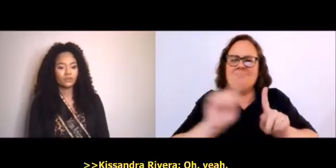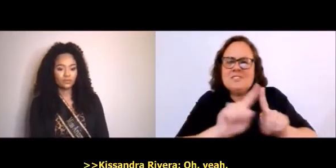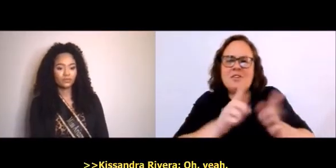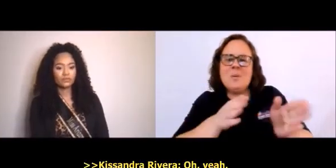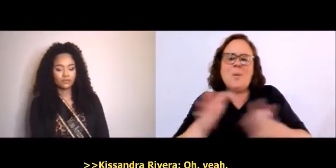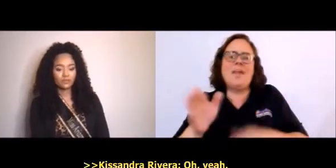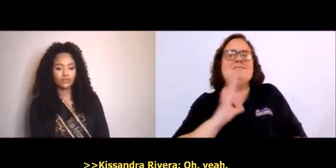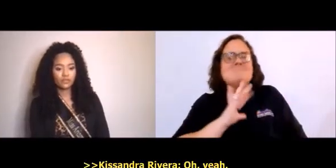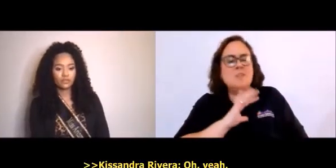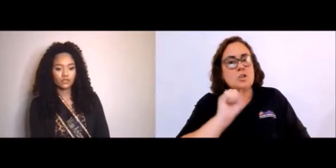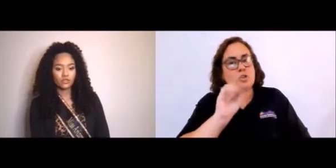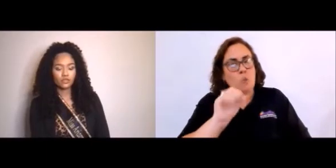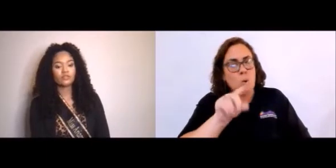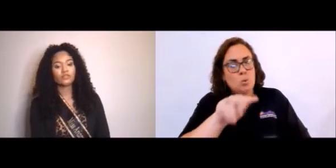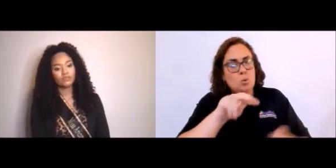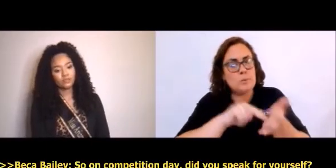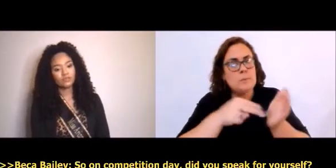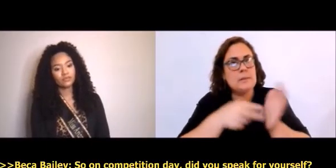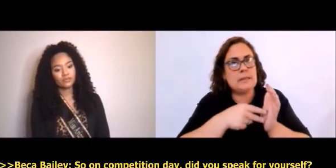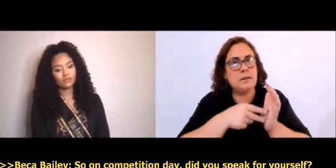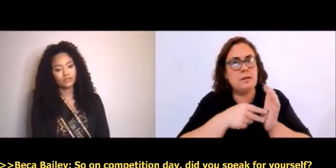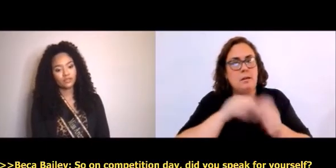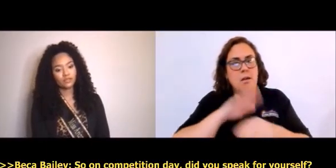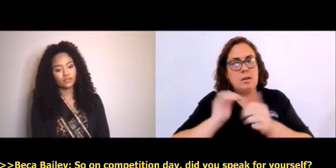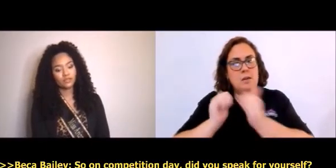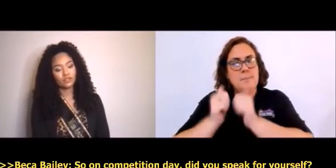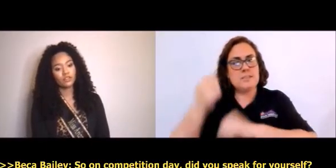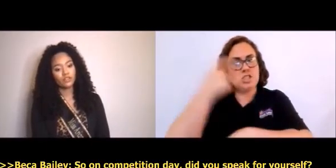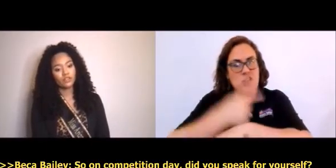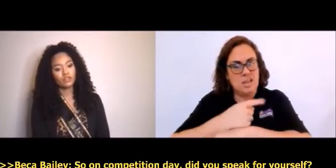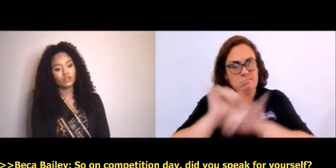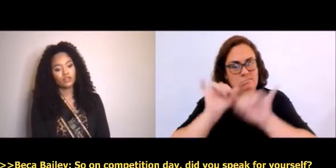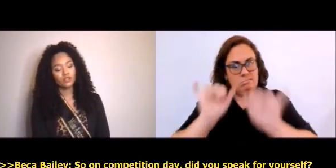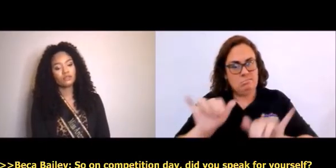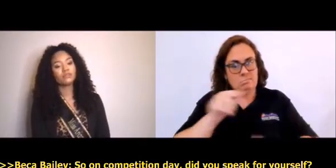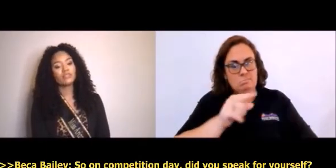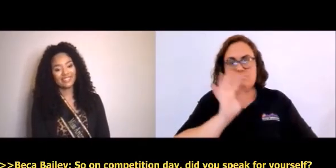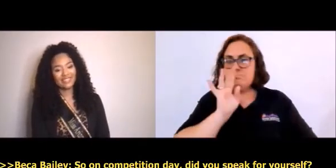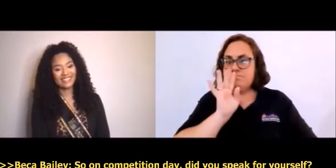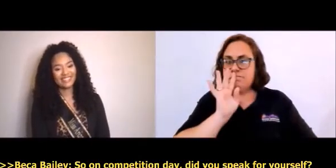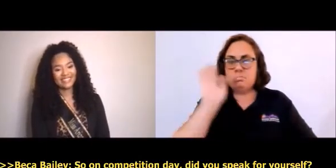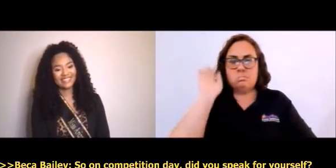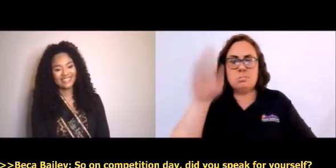Oh, yeah. So on competition day, did you speak for yourself?